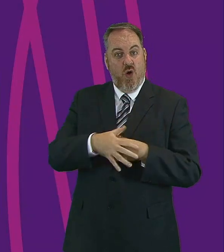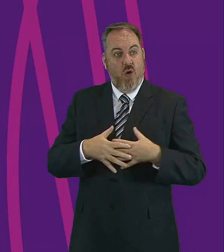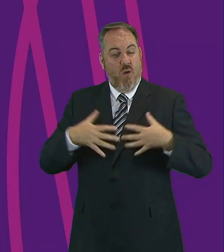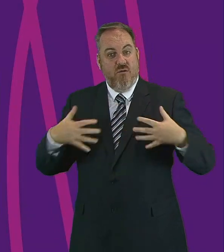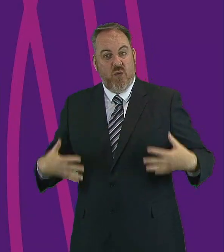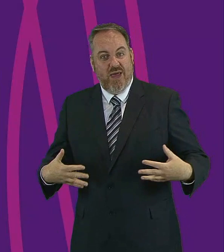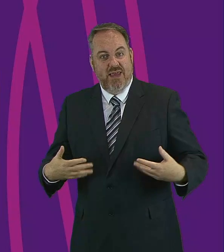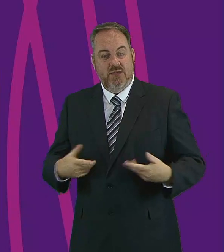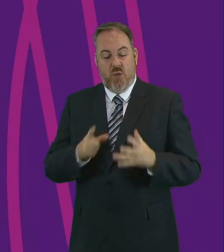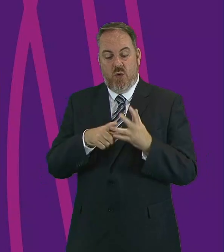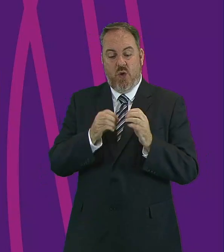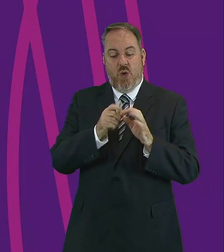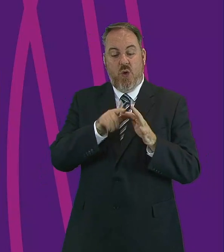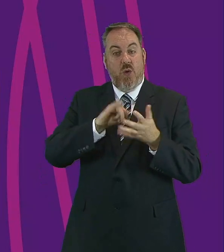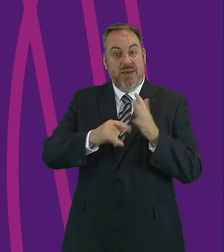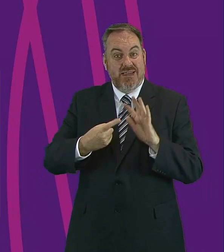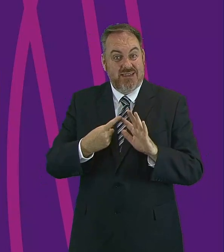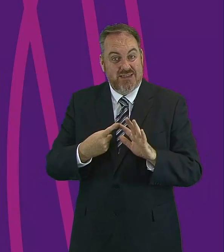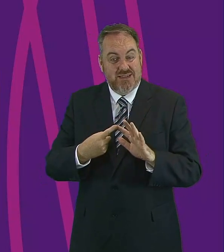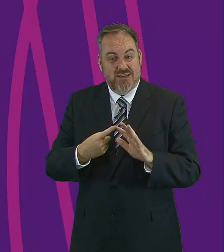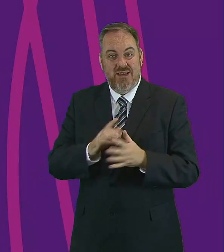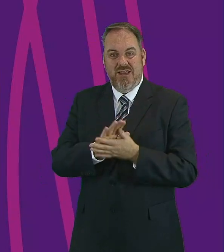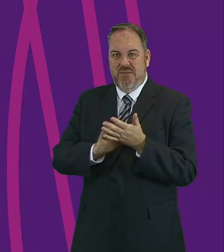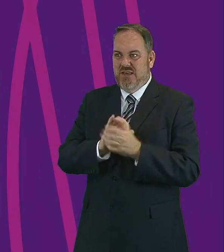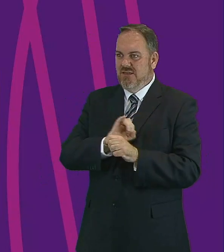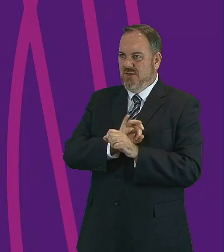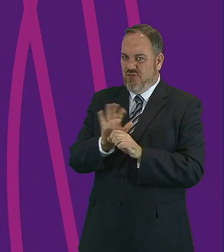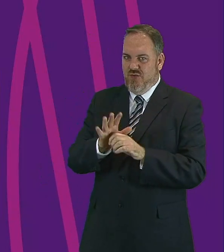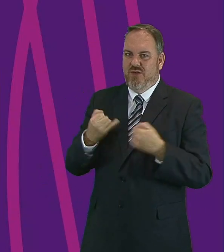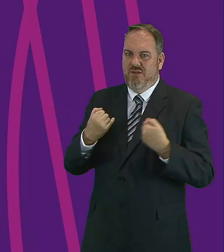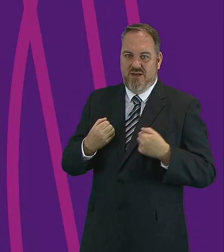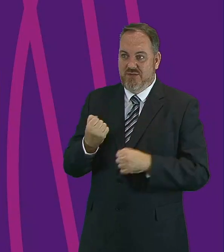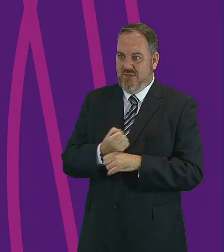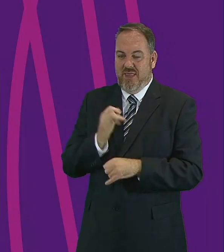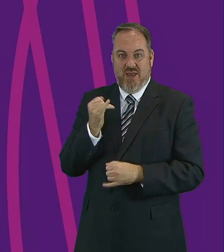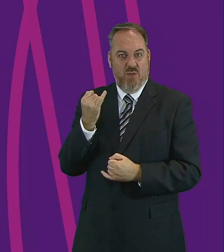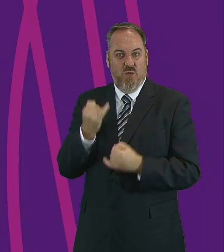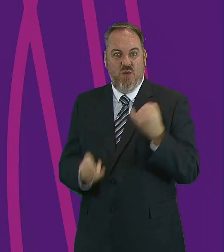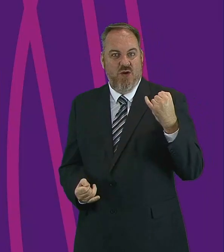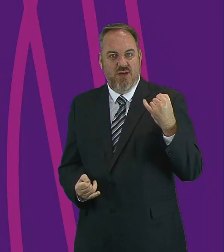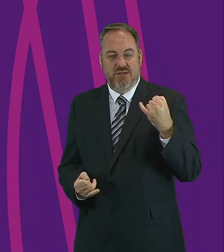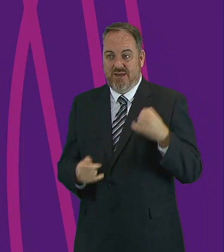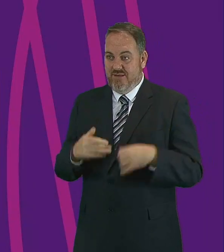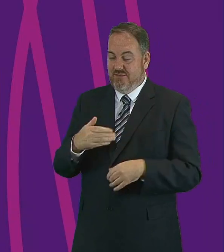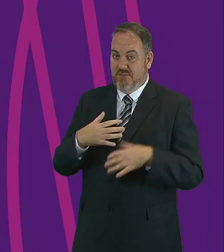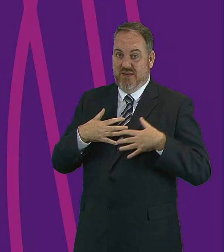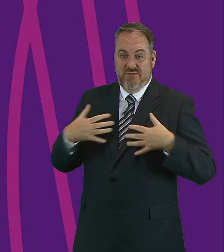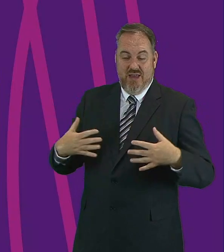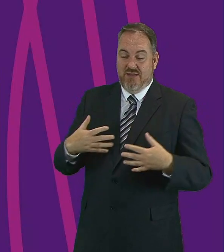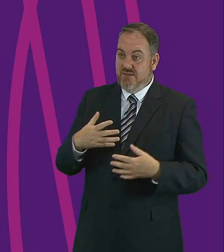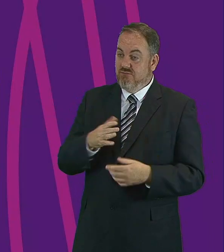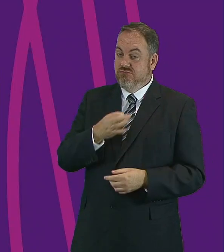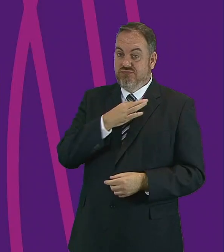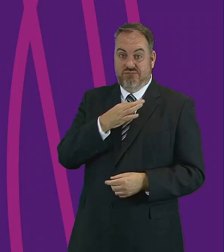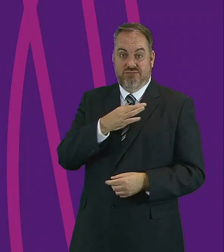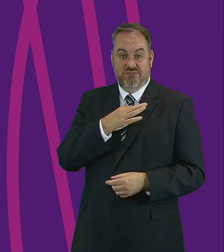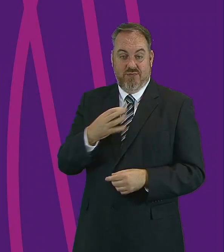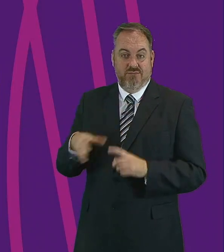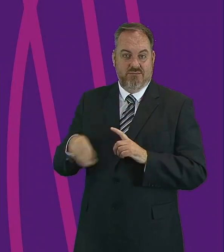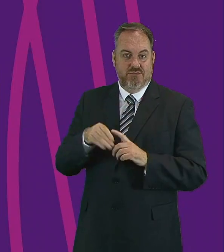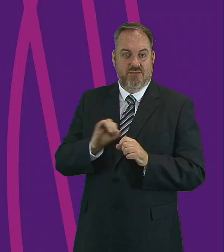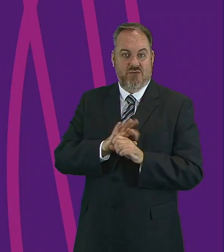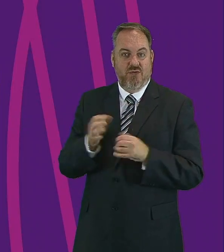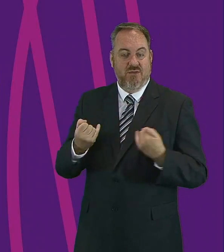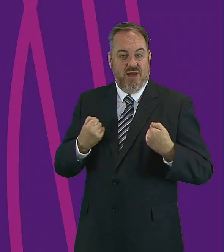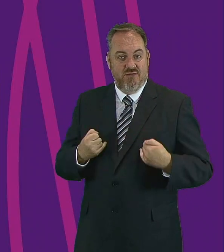the coronavirus pandemic has exacerbated an already serious problem, with directors of public health calling for action to